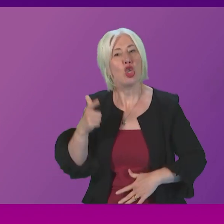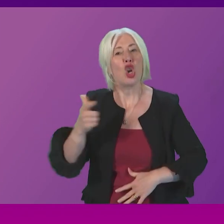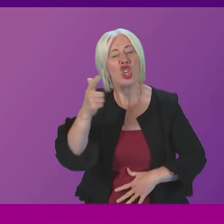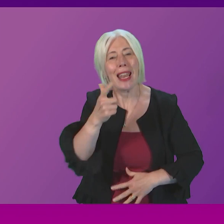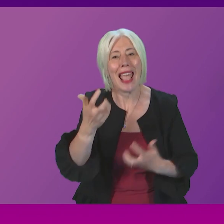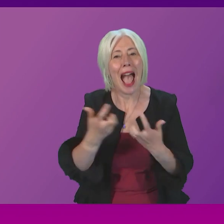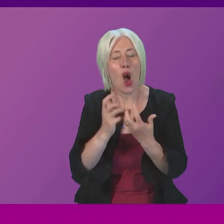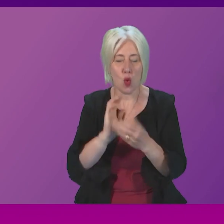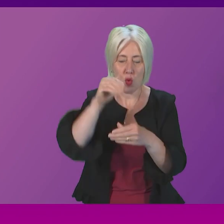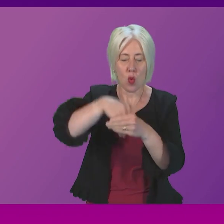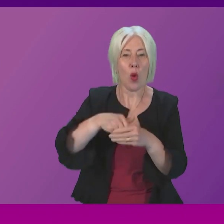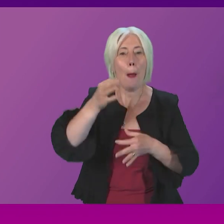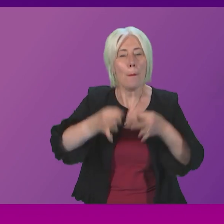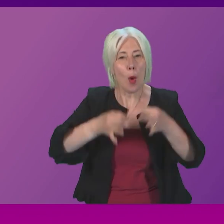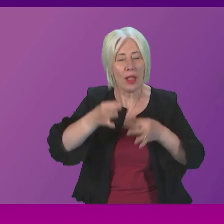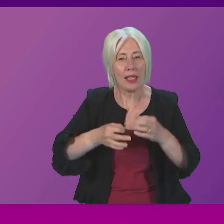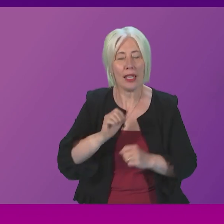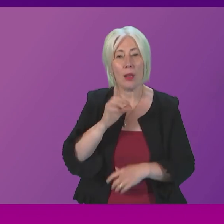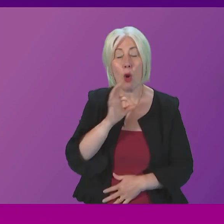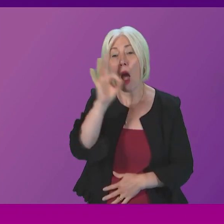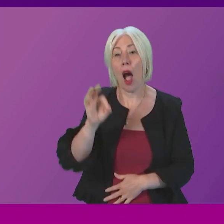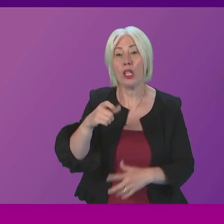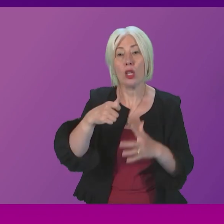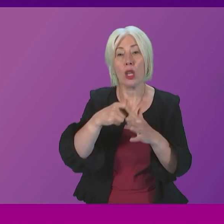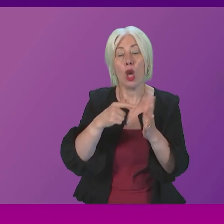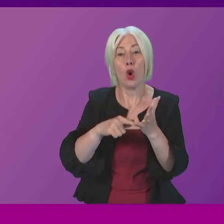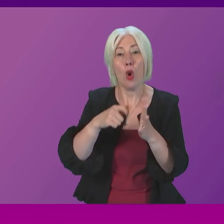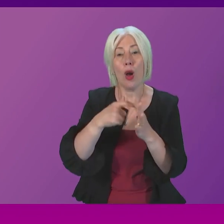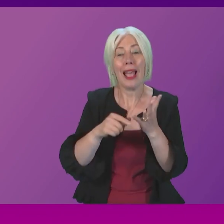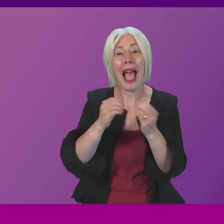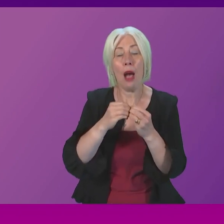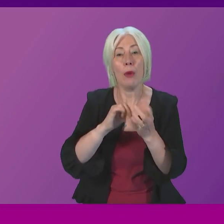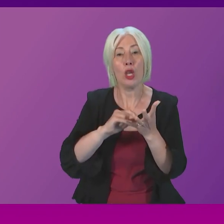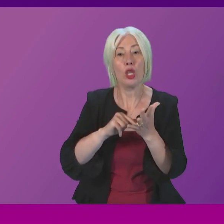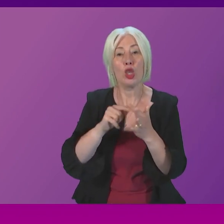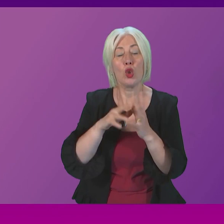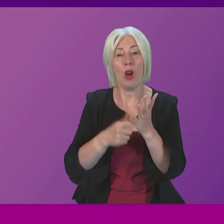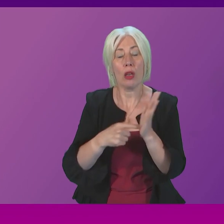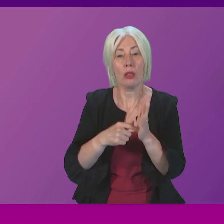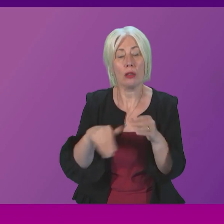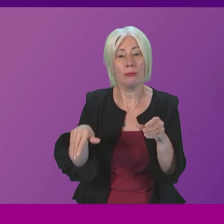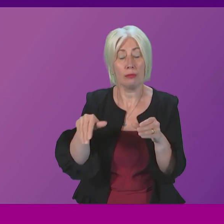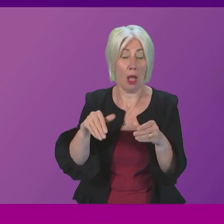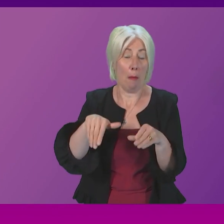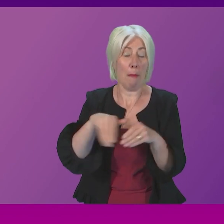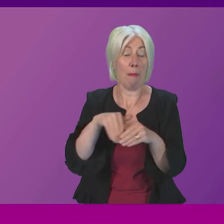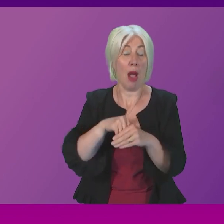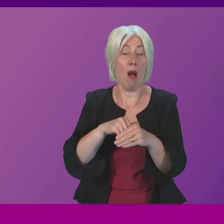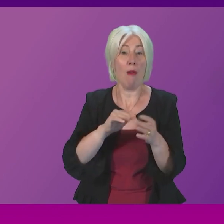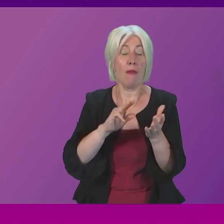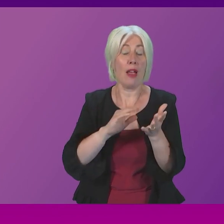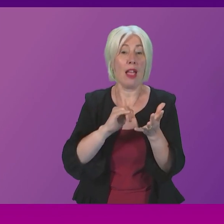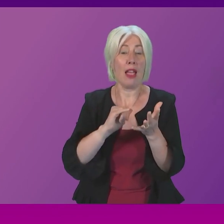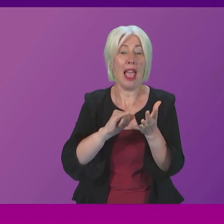politics. And I'm going to begin with CoCab Stewart MSP, who is a member of the Scottish National Party and the constituency member for